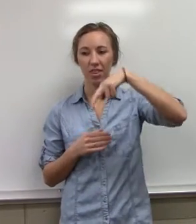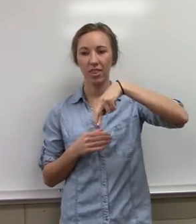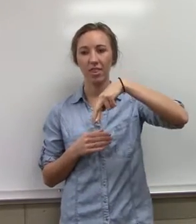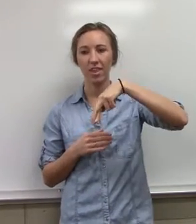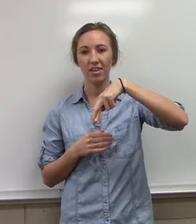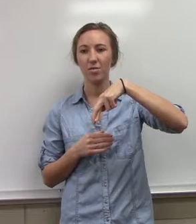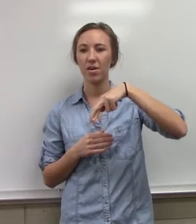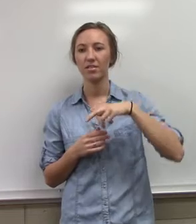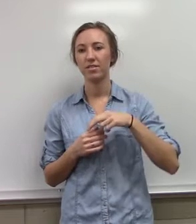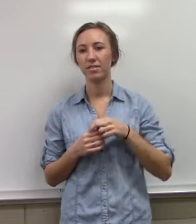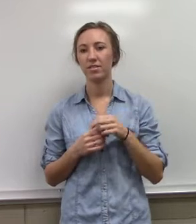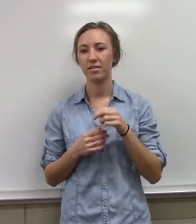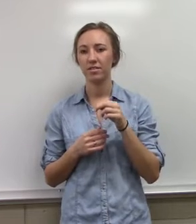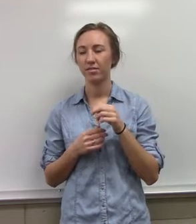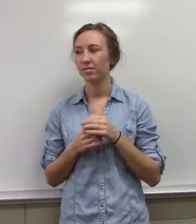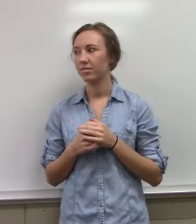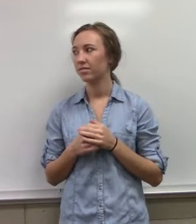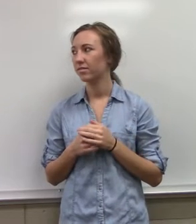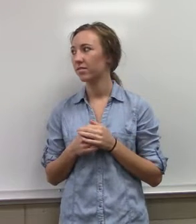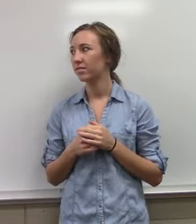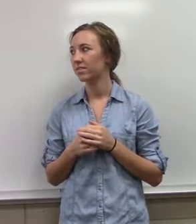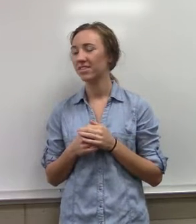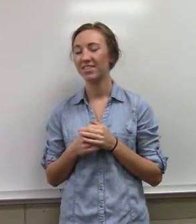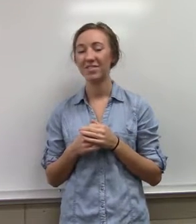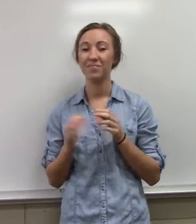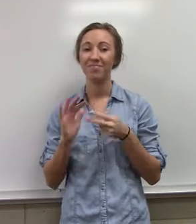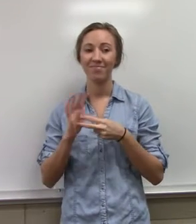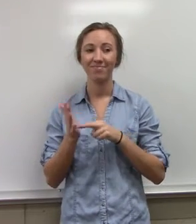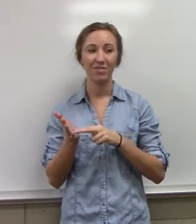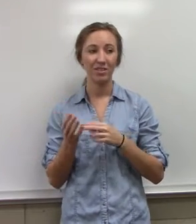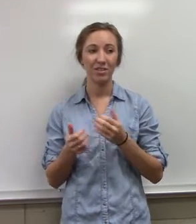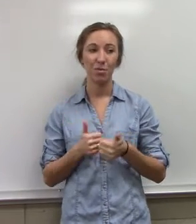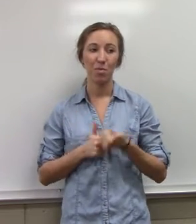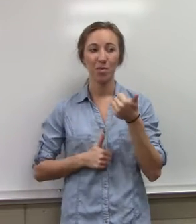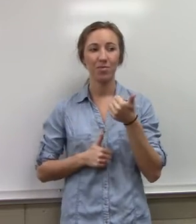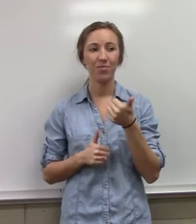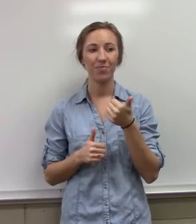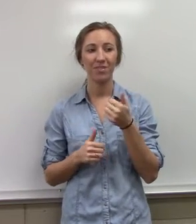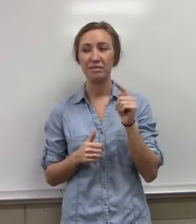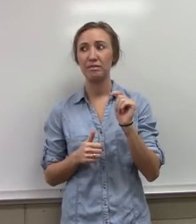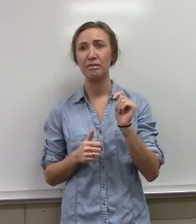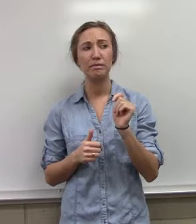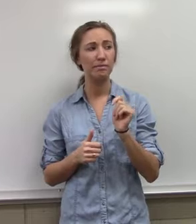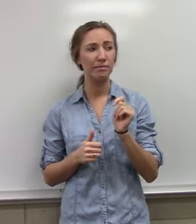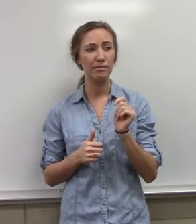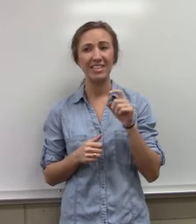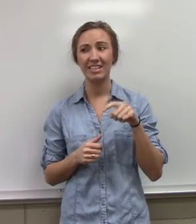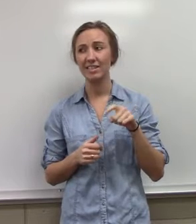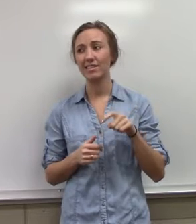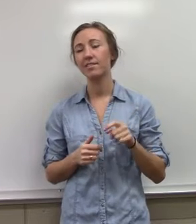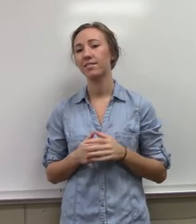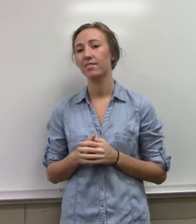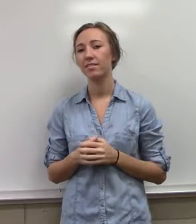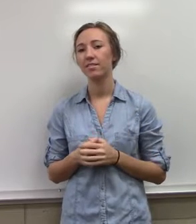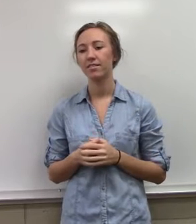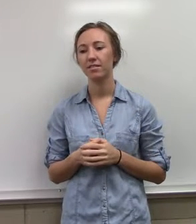what? I have to use the bathroom, absolutely. So we want to make sure that we stand feet about hip width apart so